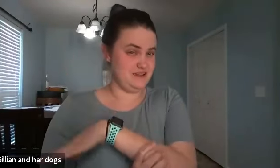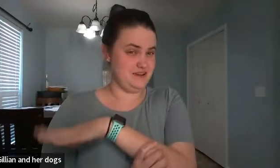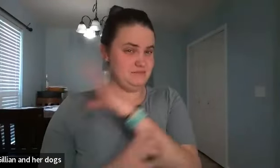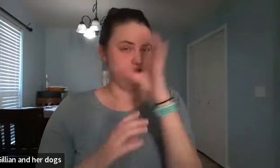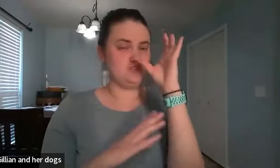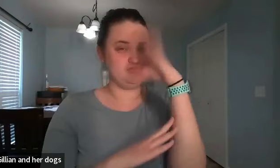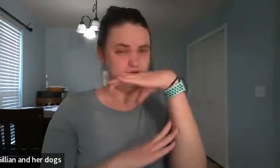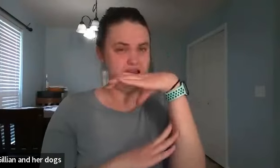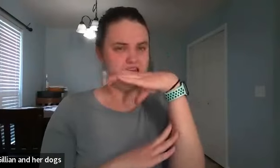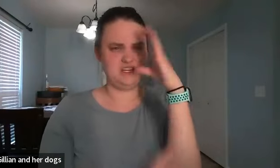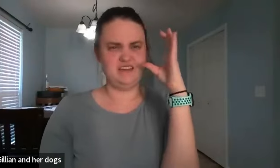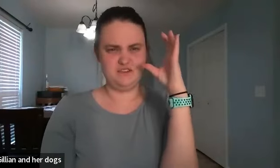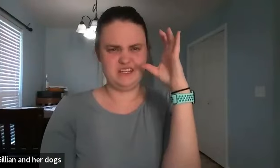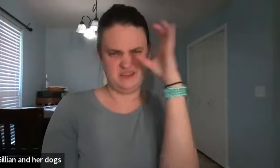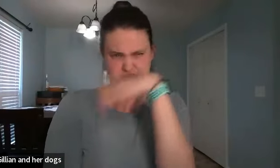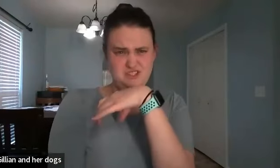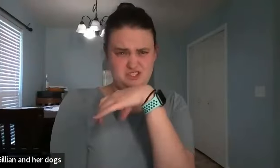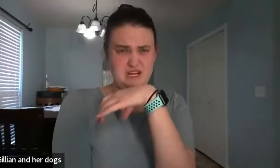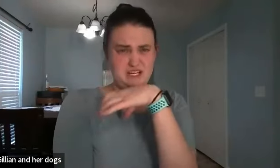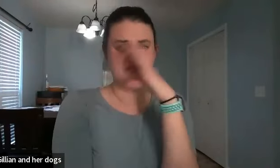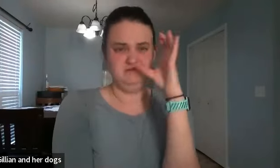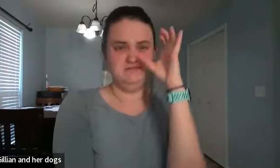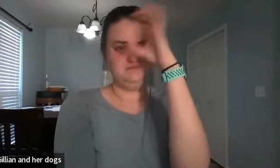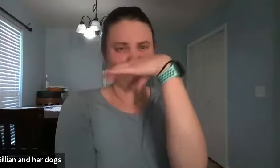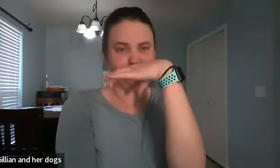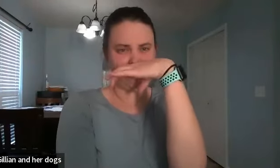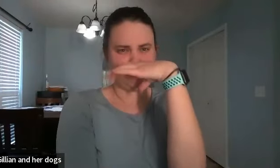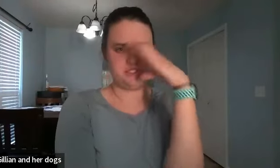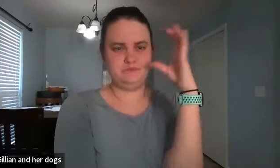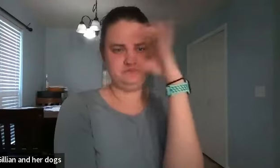sign, but strange, like if you're saying that person's strange, strange.